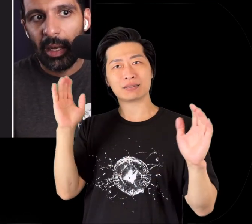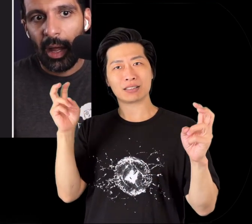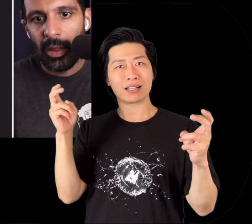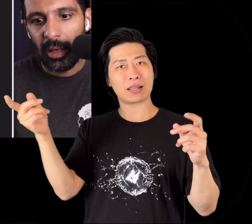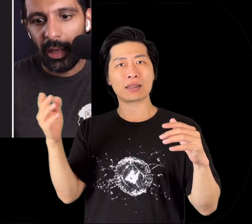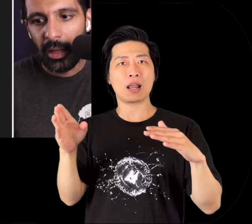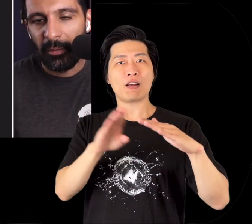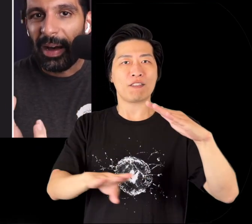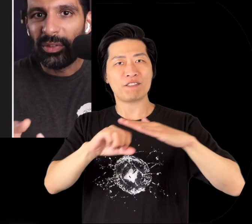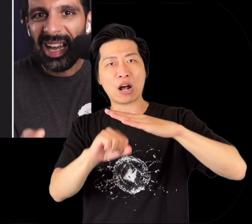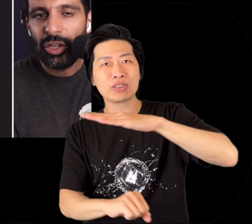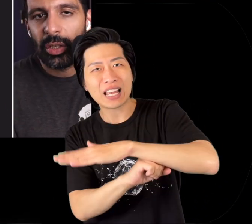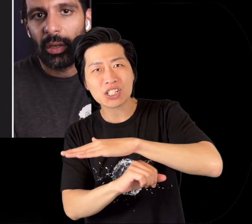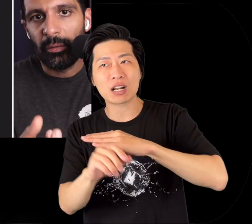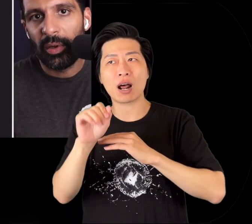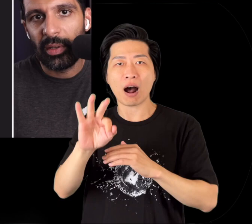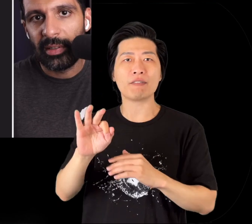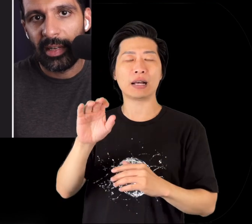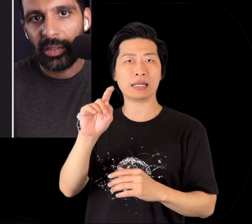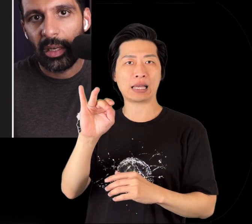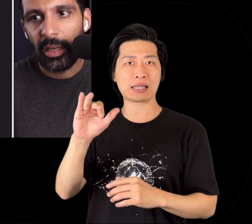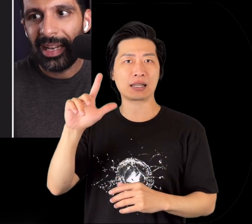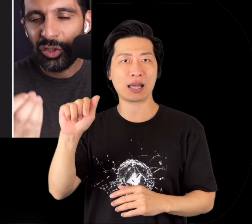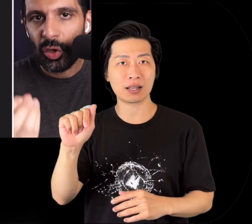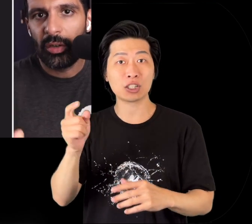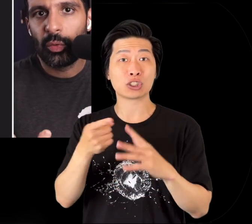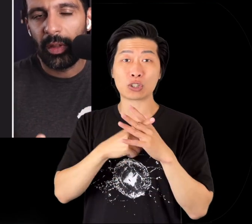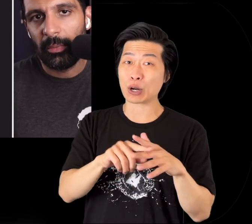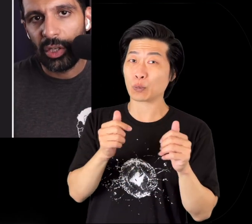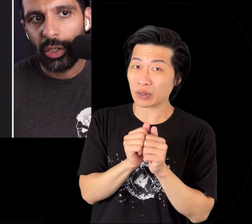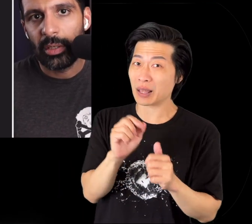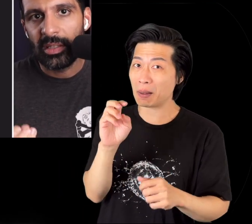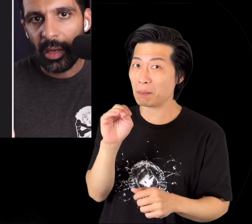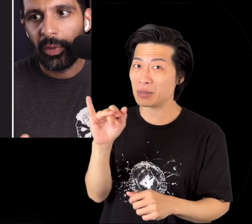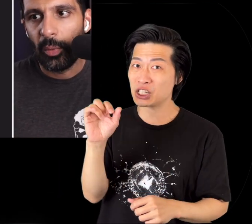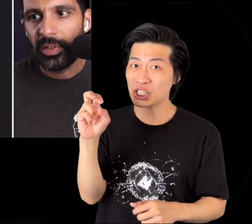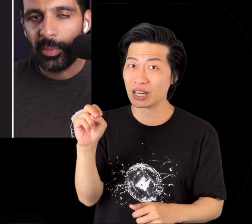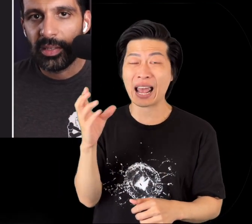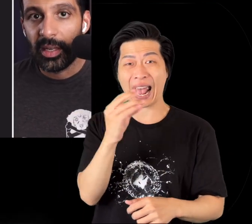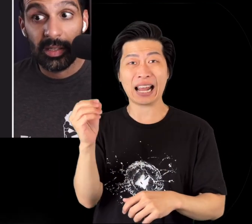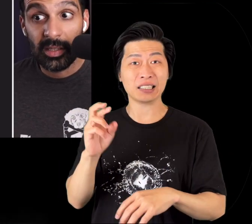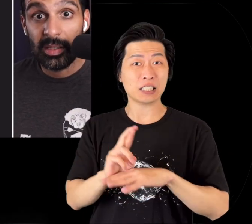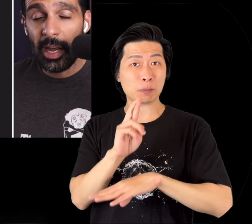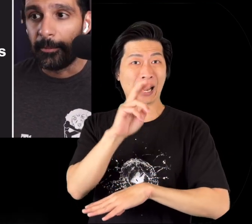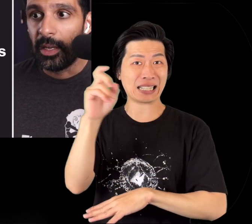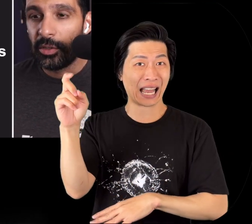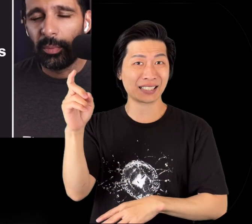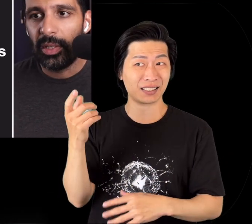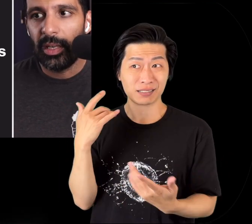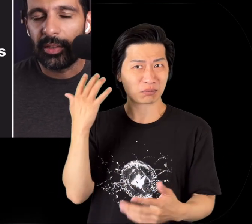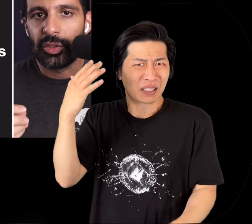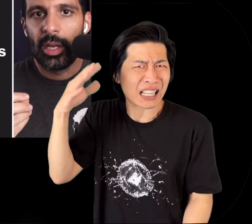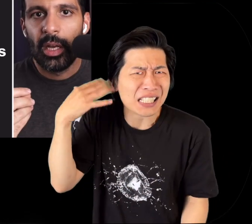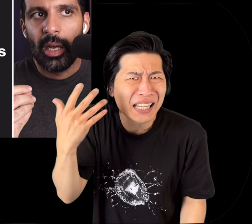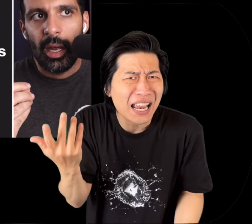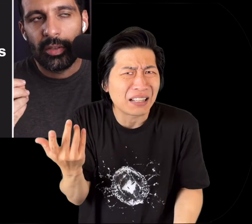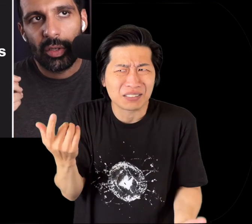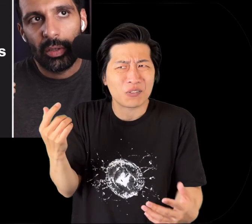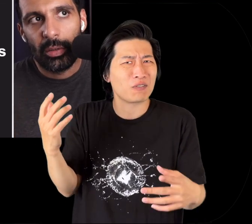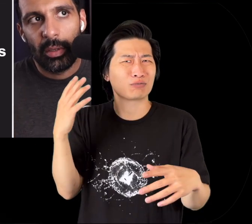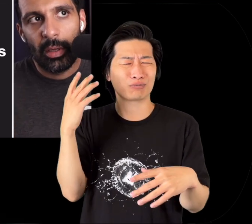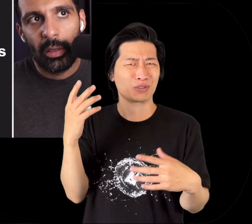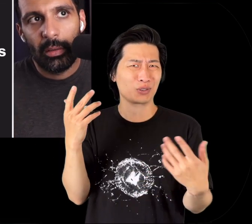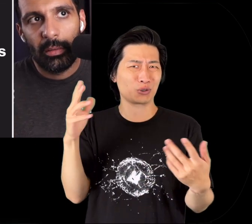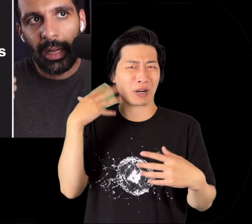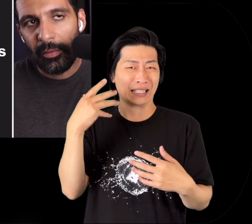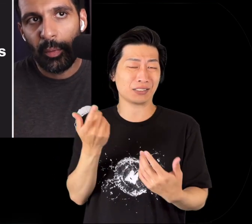baseline, the foundation of building Tesla. It starts with the mission, and same thing with SpaceX. It's insane. It's completely nuts. And